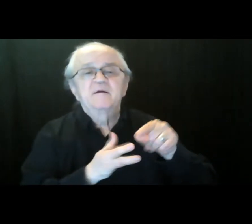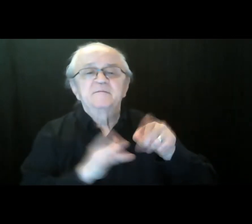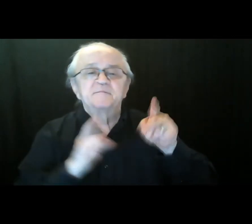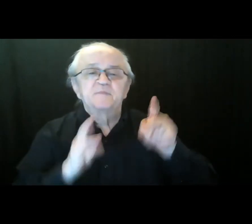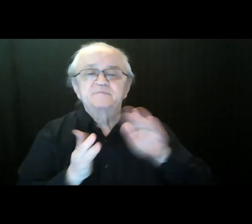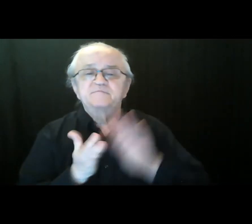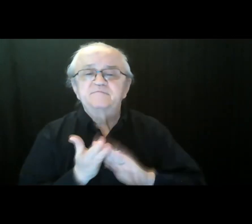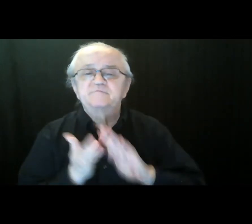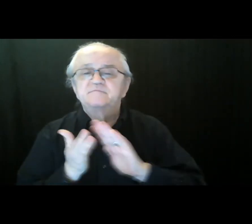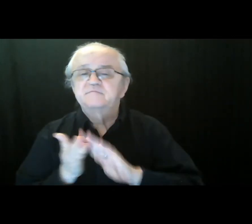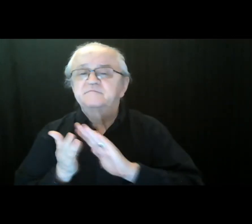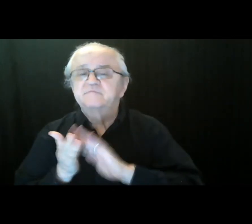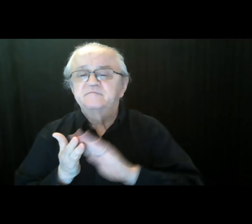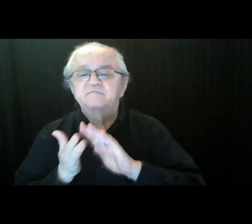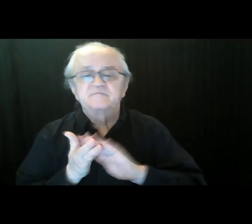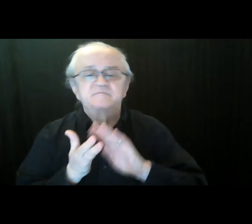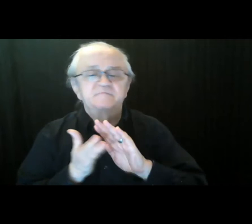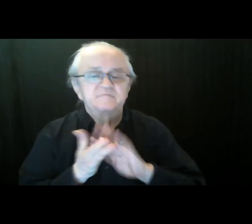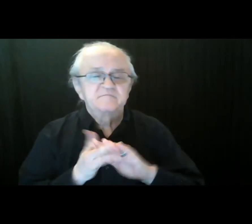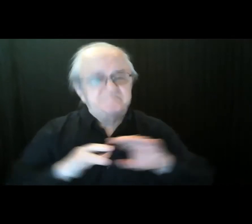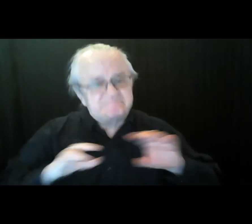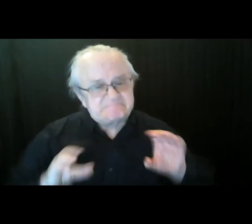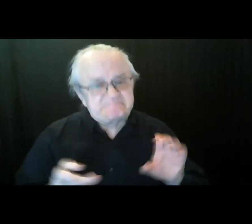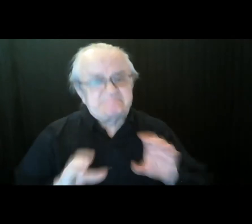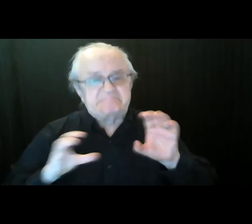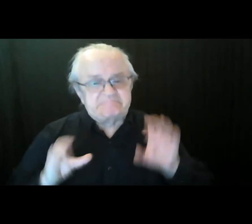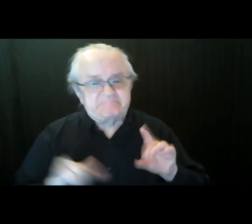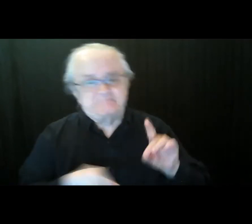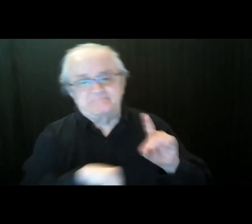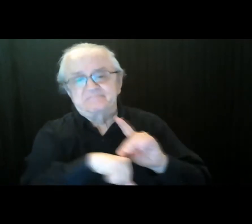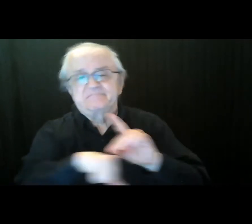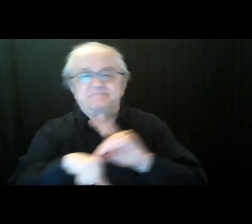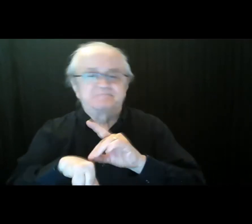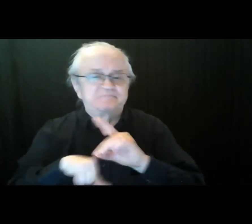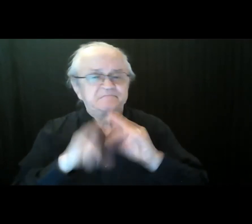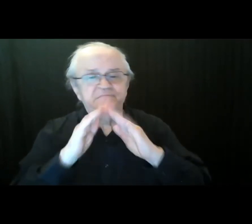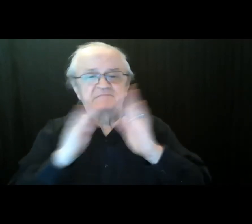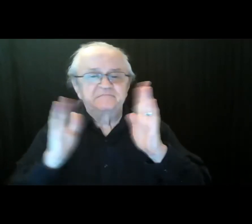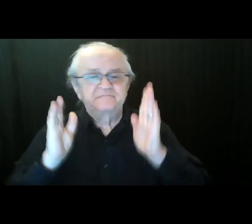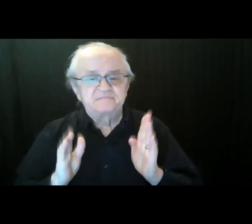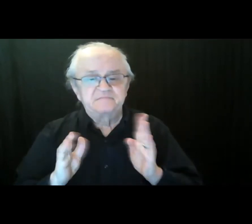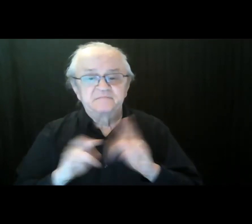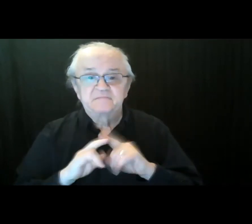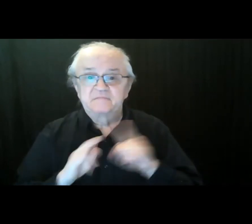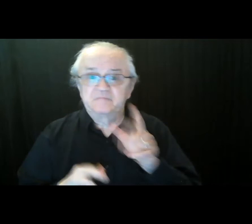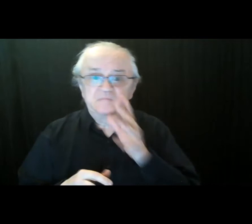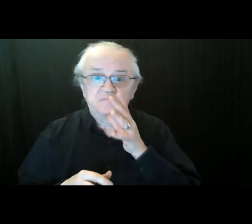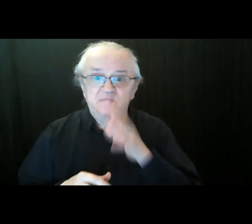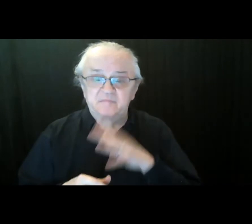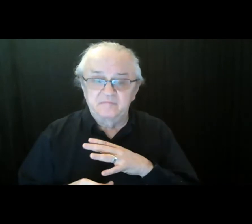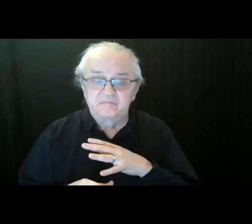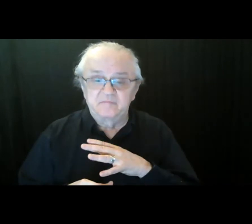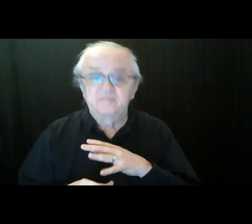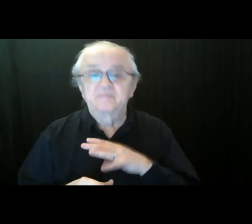And she was going to do all of their chores and the housework. But this lady, Mrs. Dorman, oh,